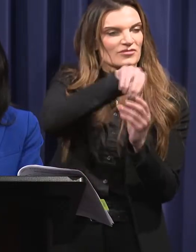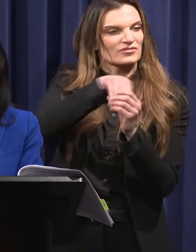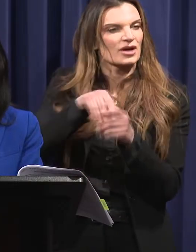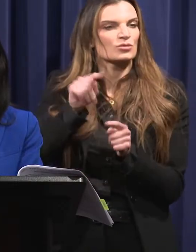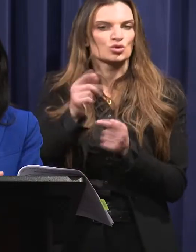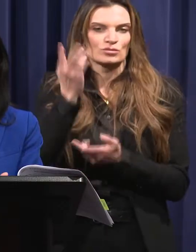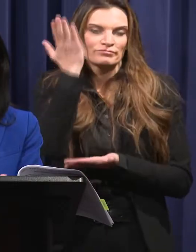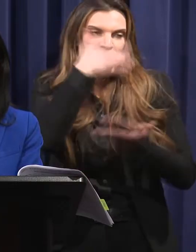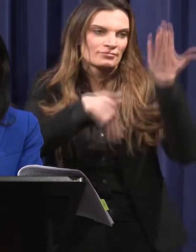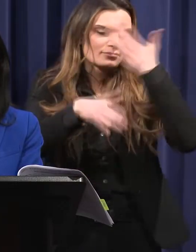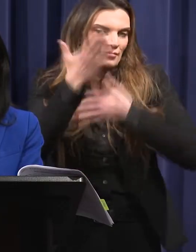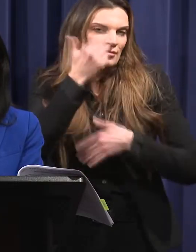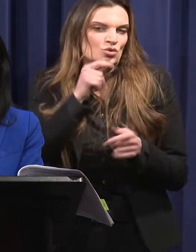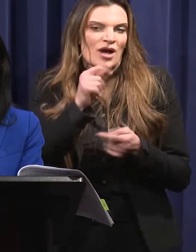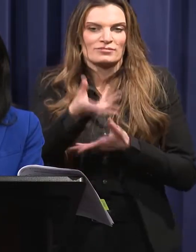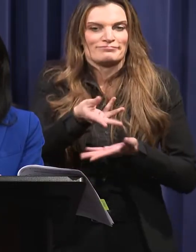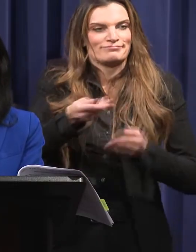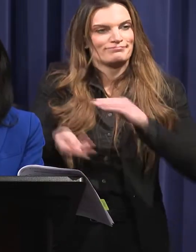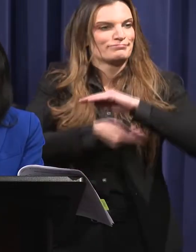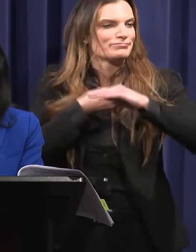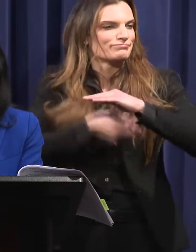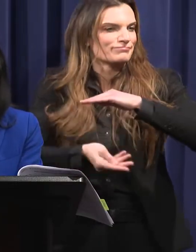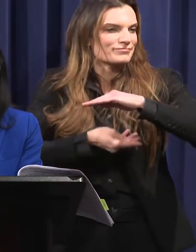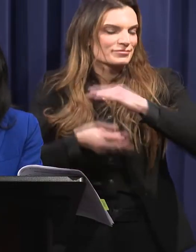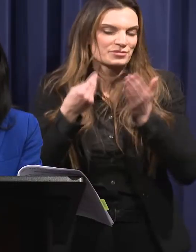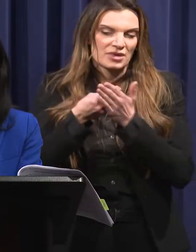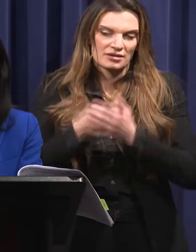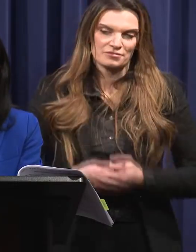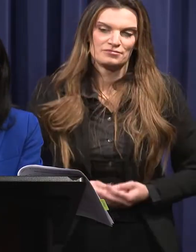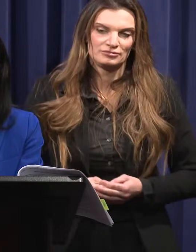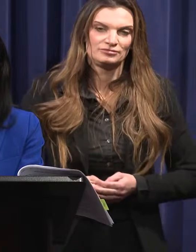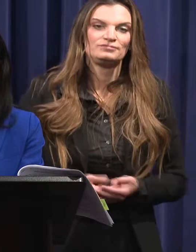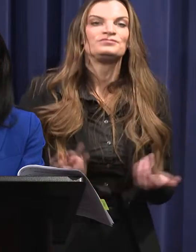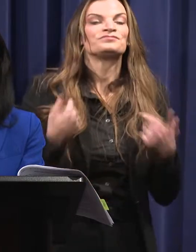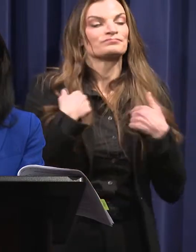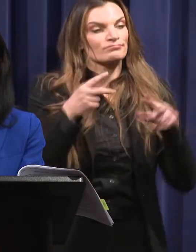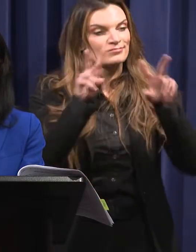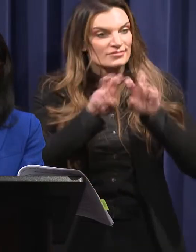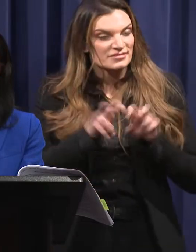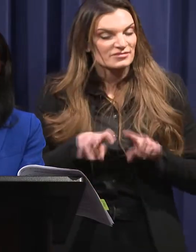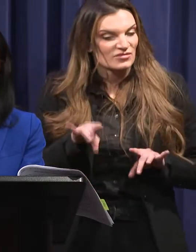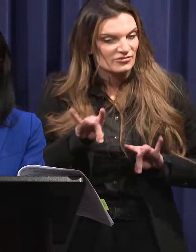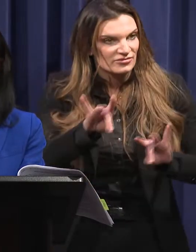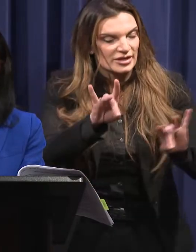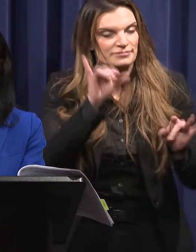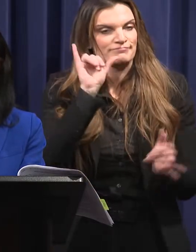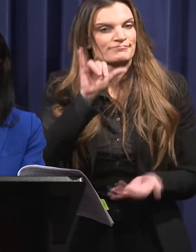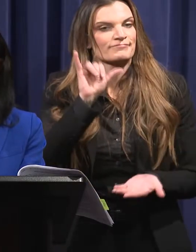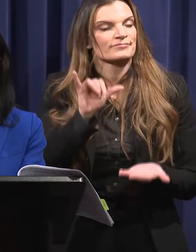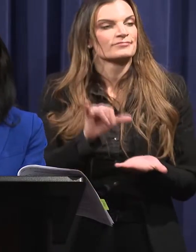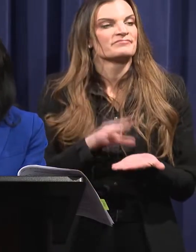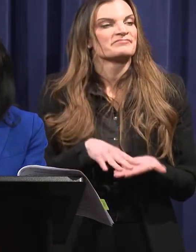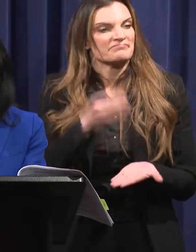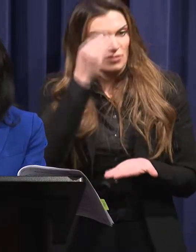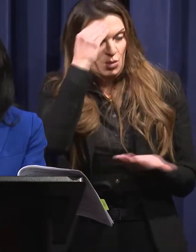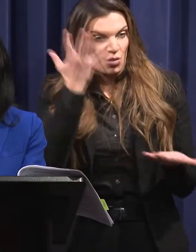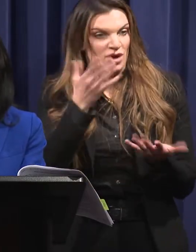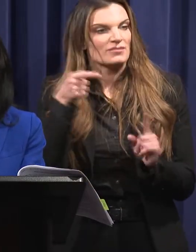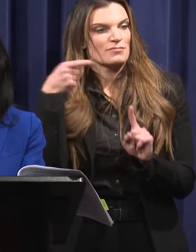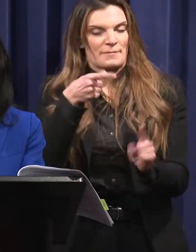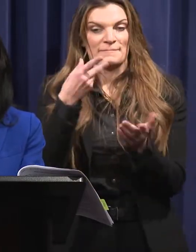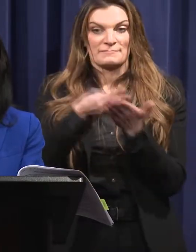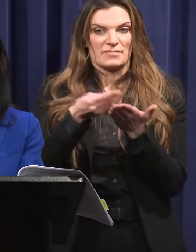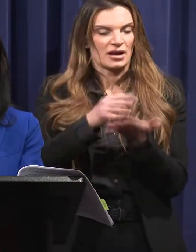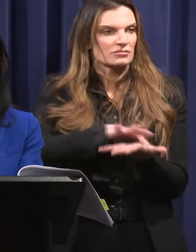these named entities. During the investigation, it became clear that there were substantial amounts of money involved with